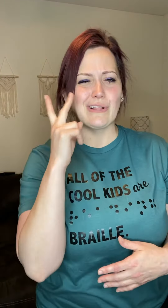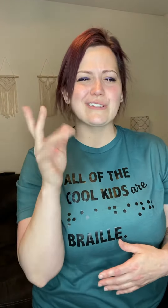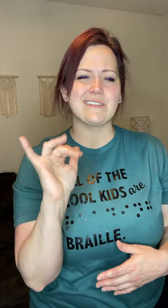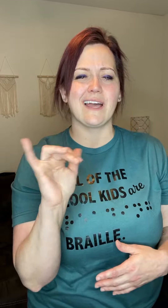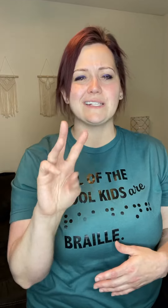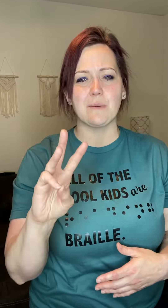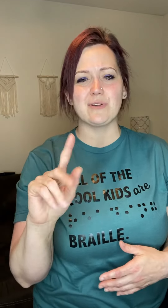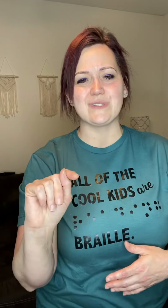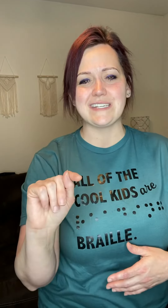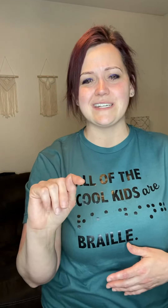looks like WT